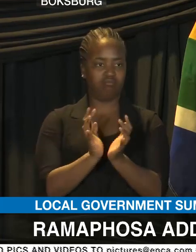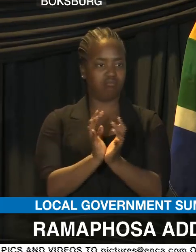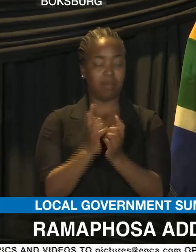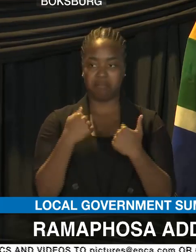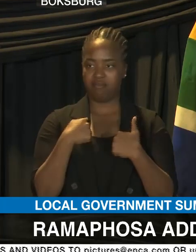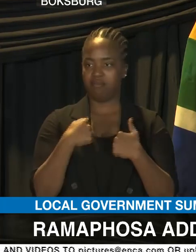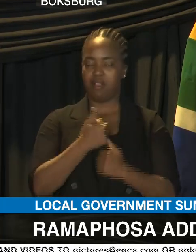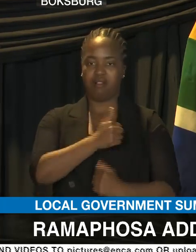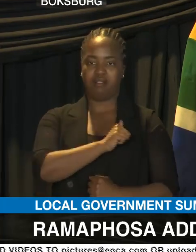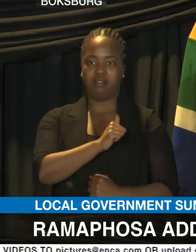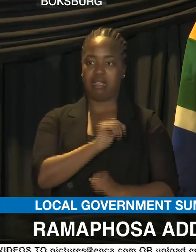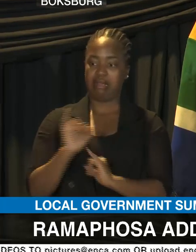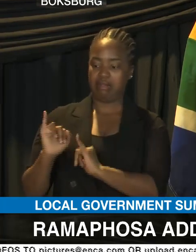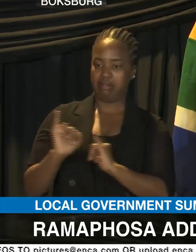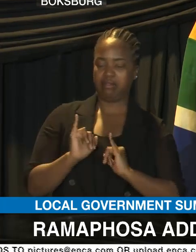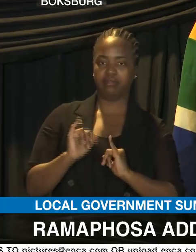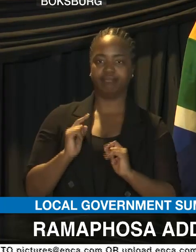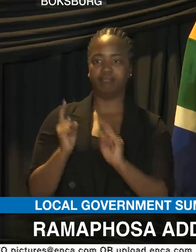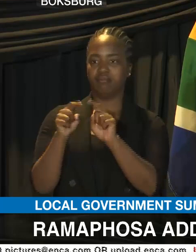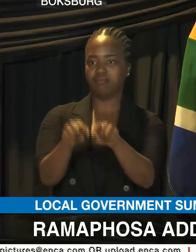to get an invitation,